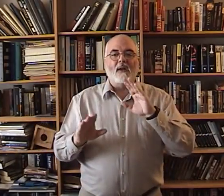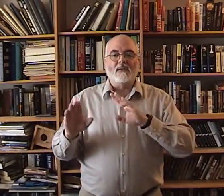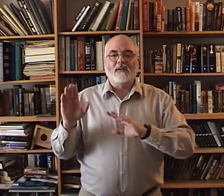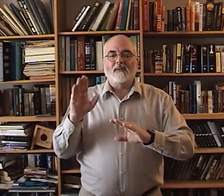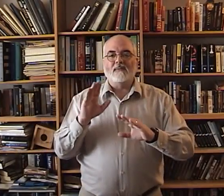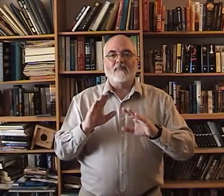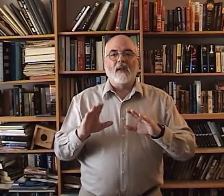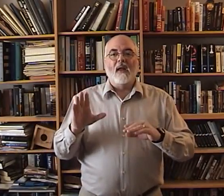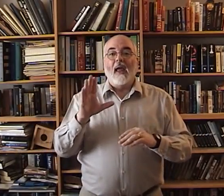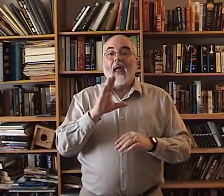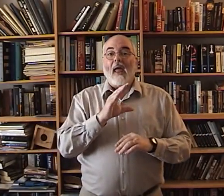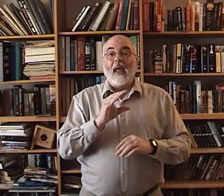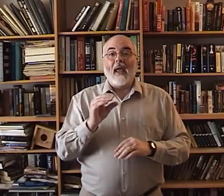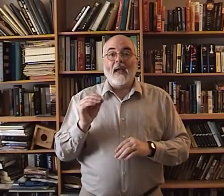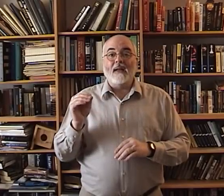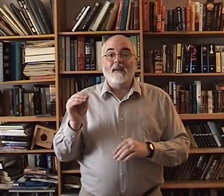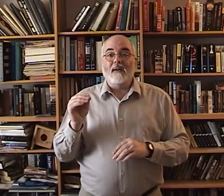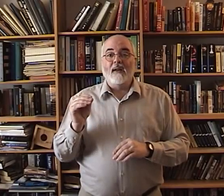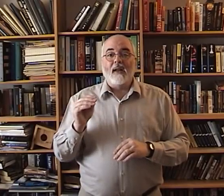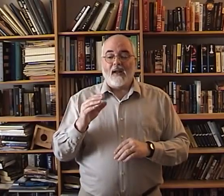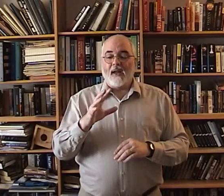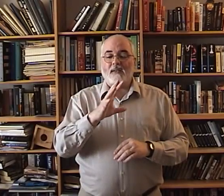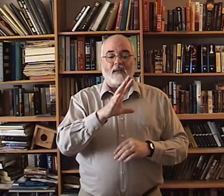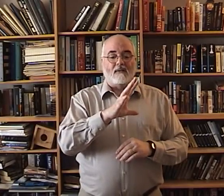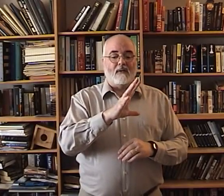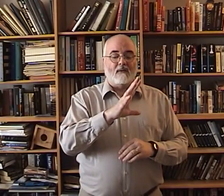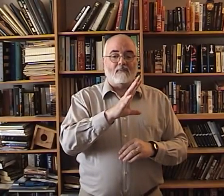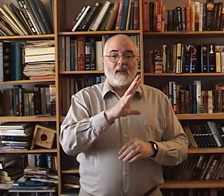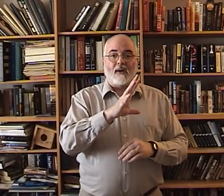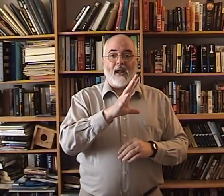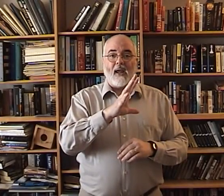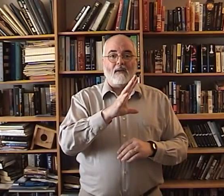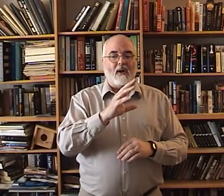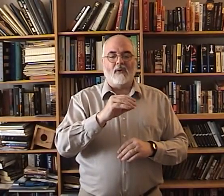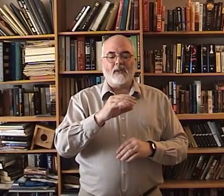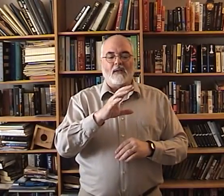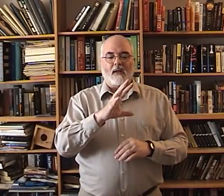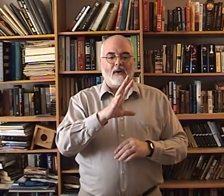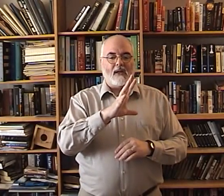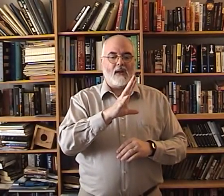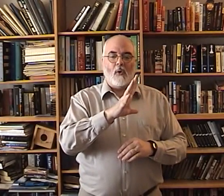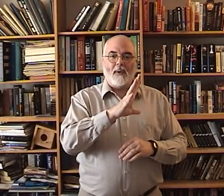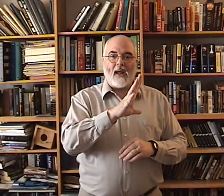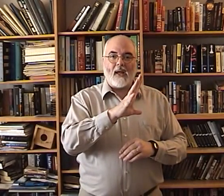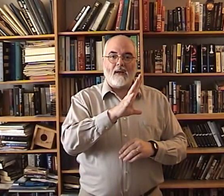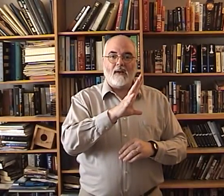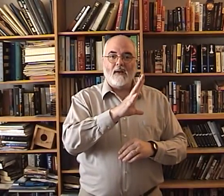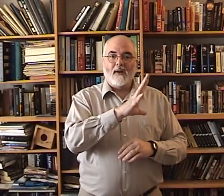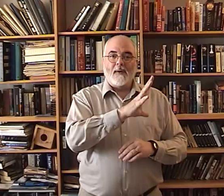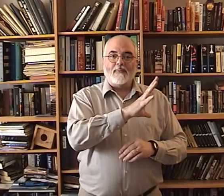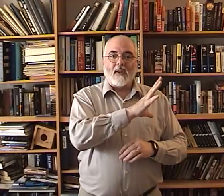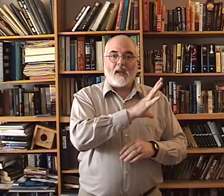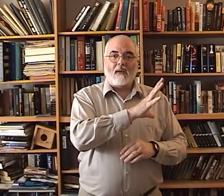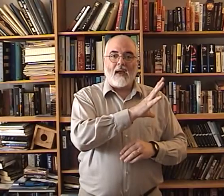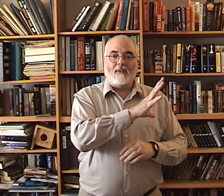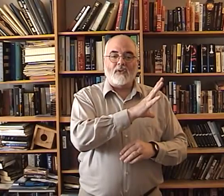Trials. And it's the letter A. Well, it's not the letter A. It's the open hand. Kind of